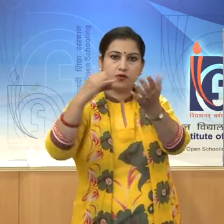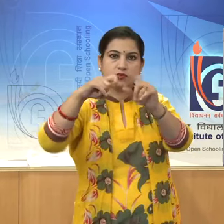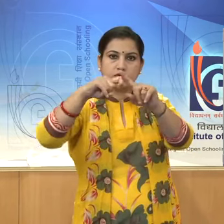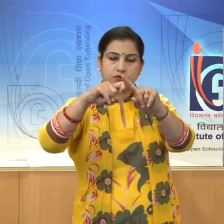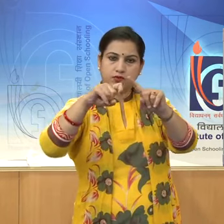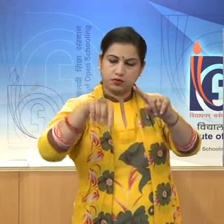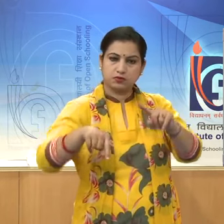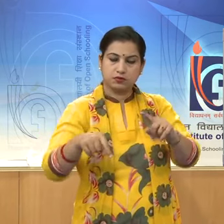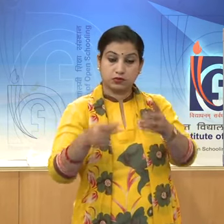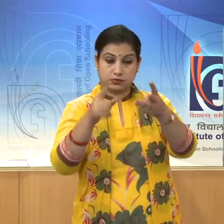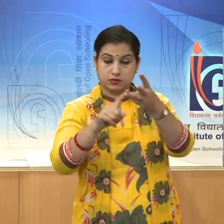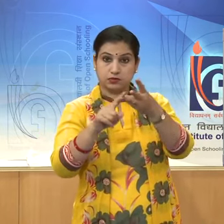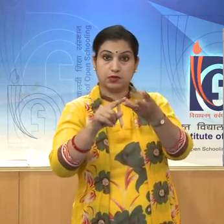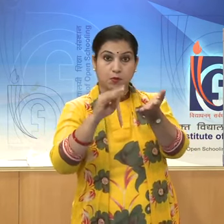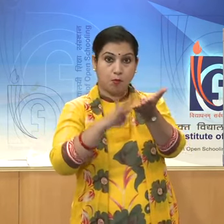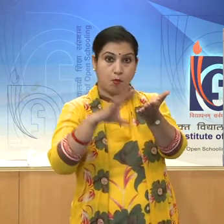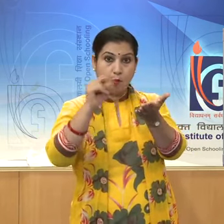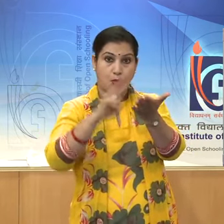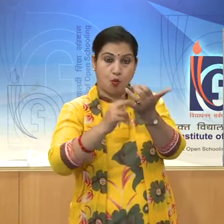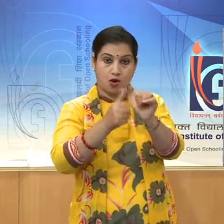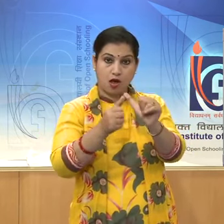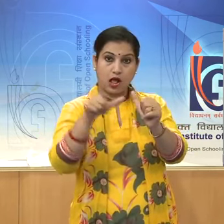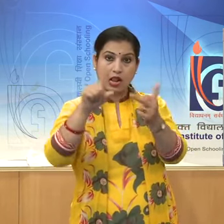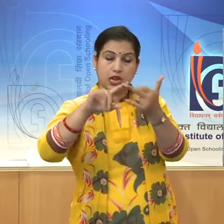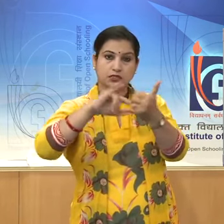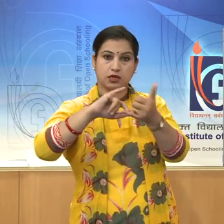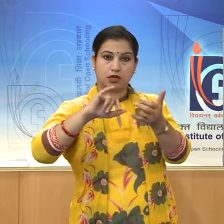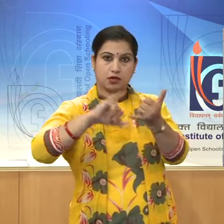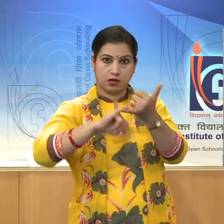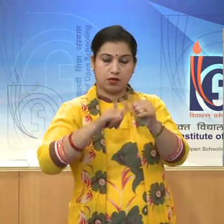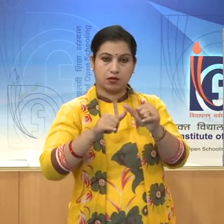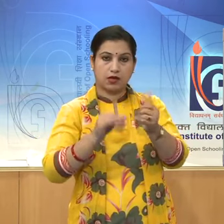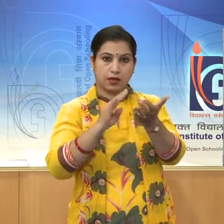stand forever universal fame.